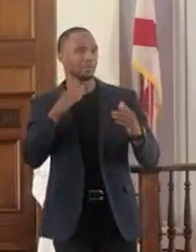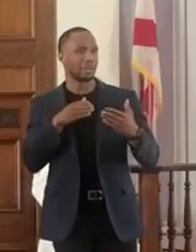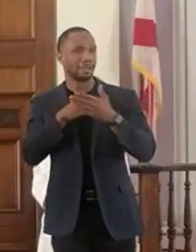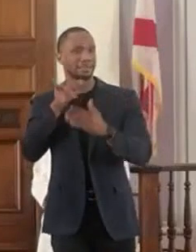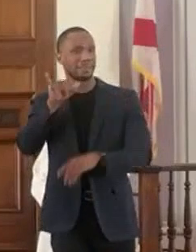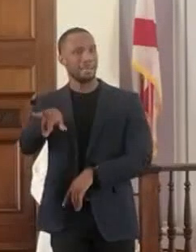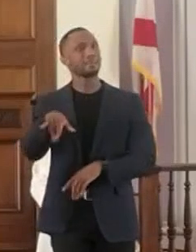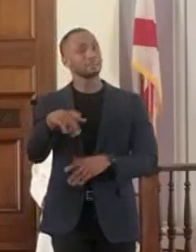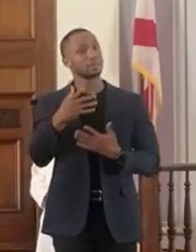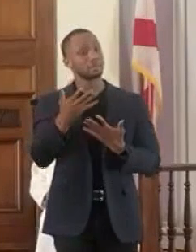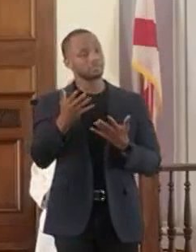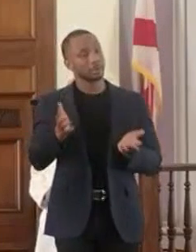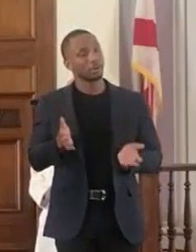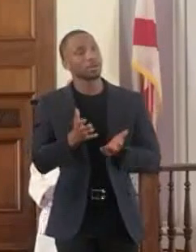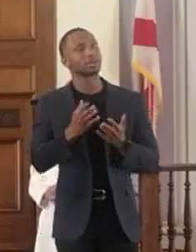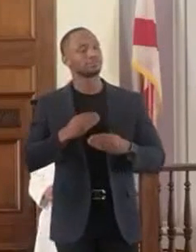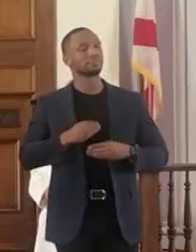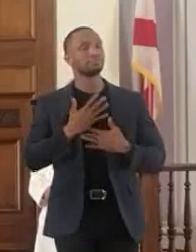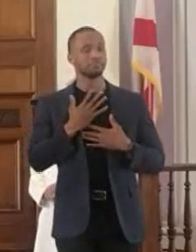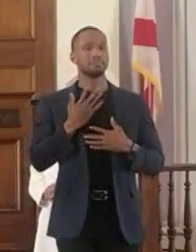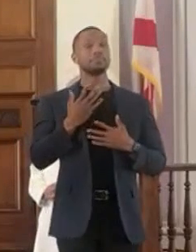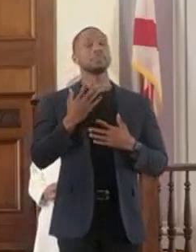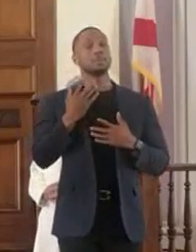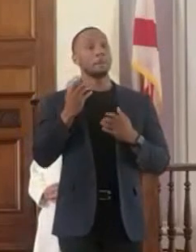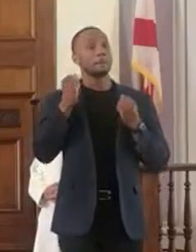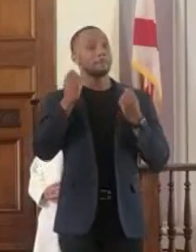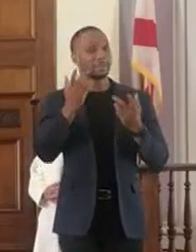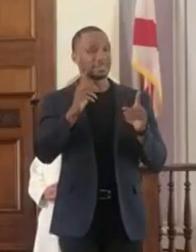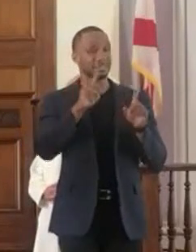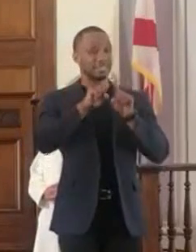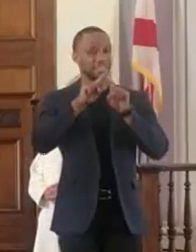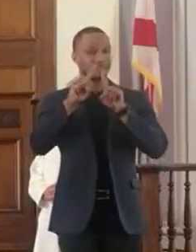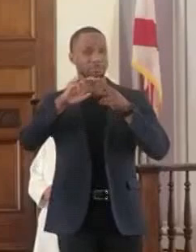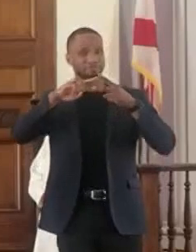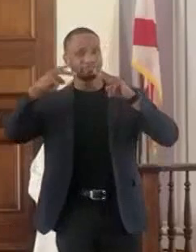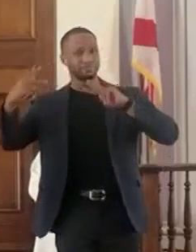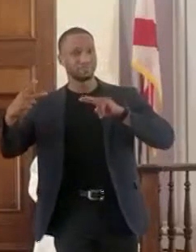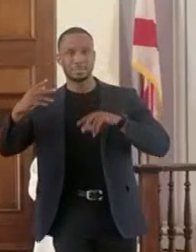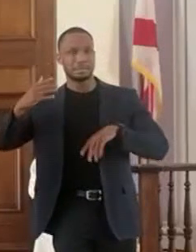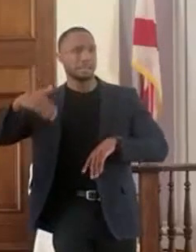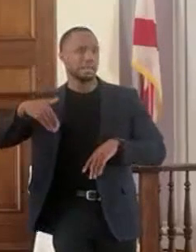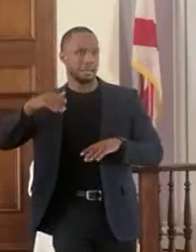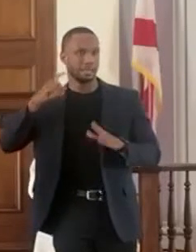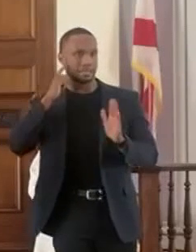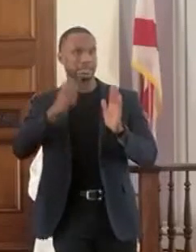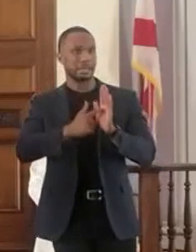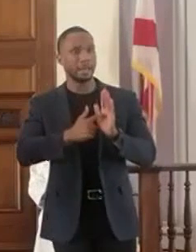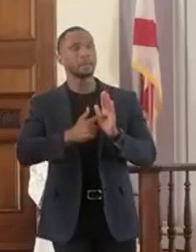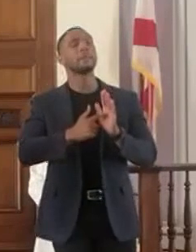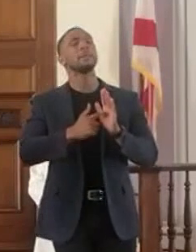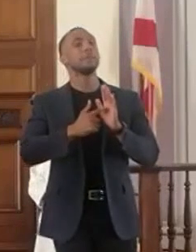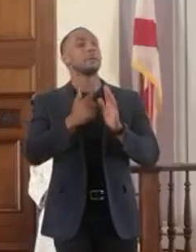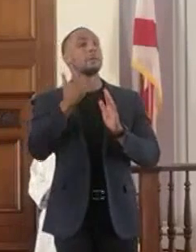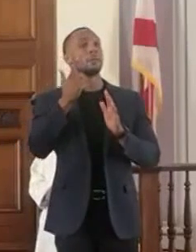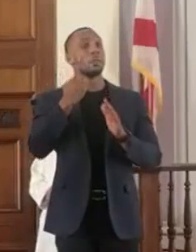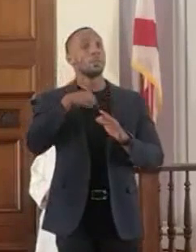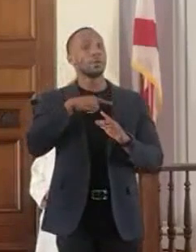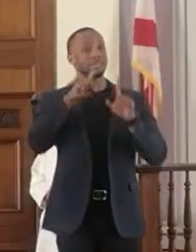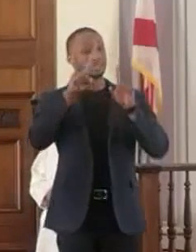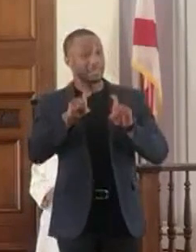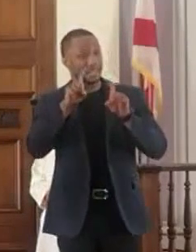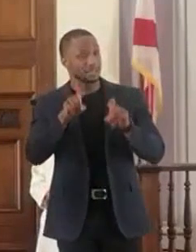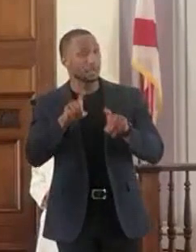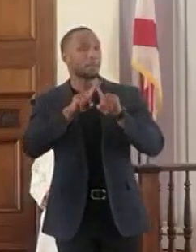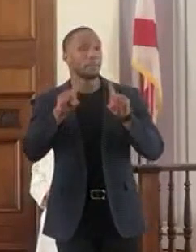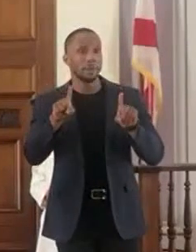and that's very encouraging to us. There probably are many cases of variants that we've not been able to detect because we do testing for it, but we